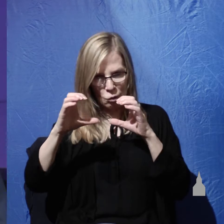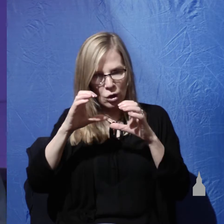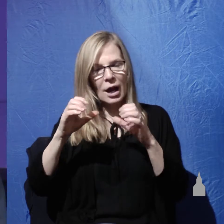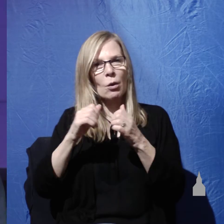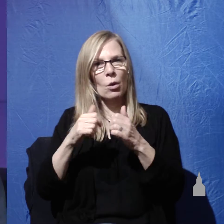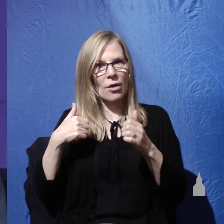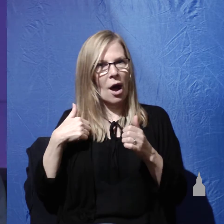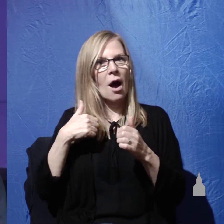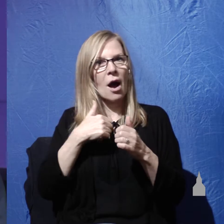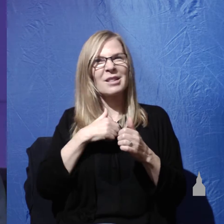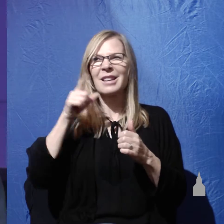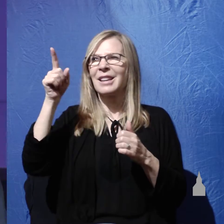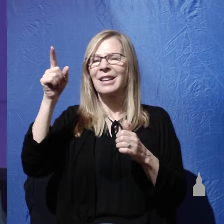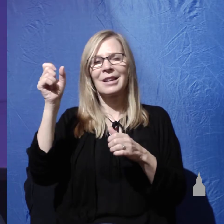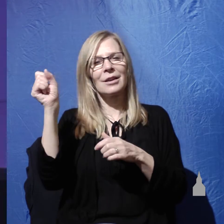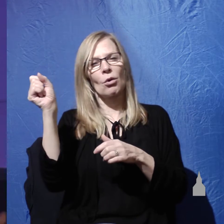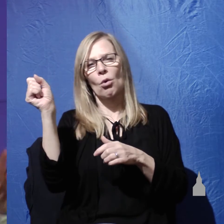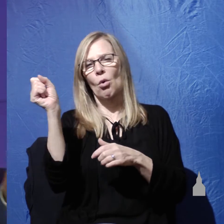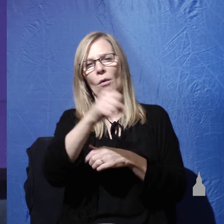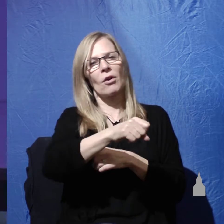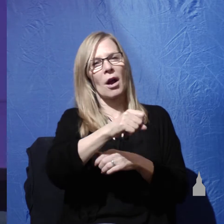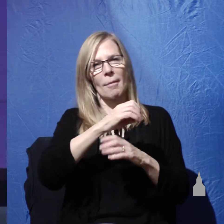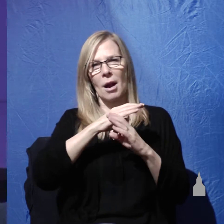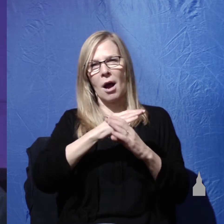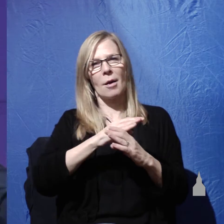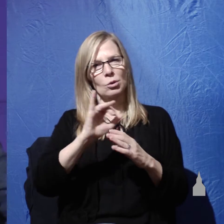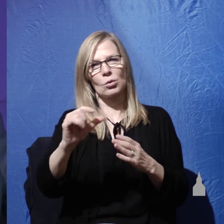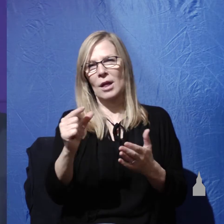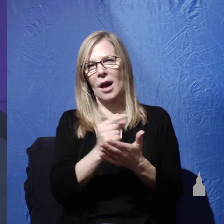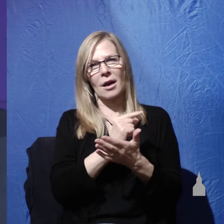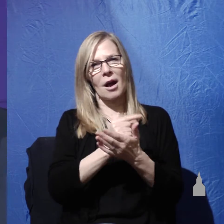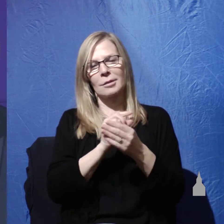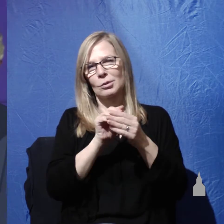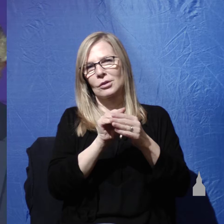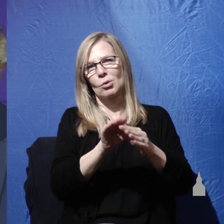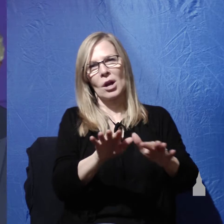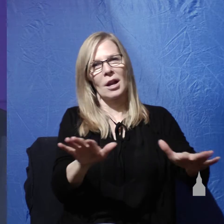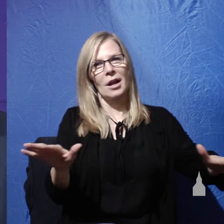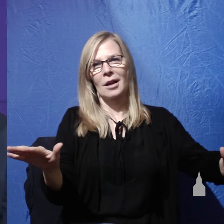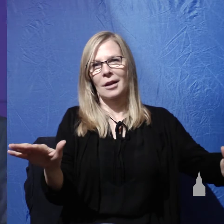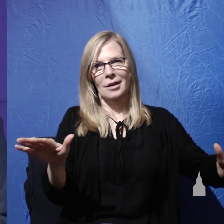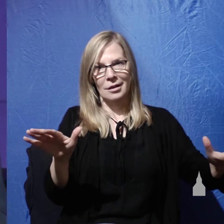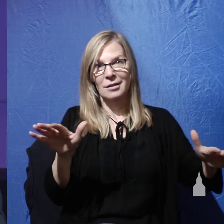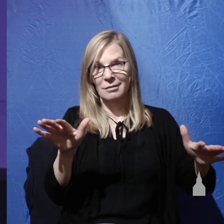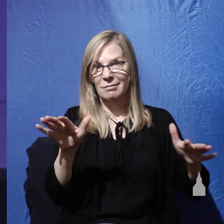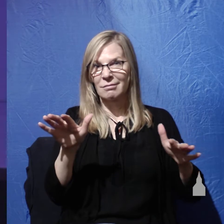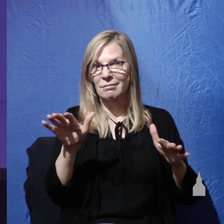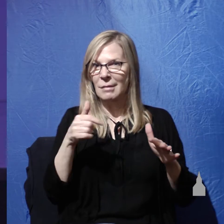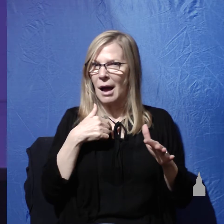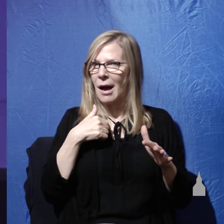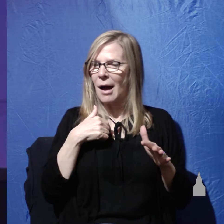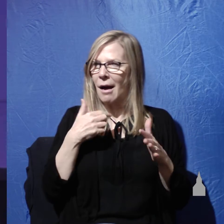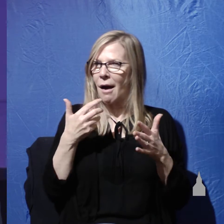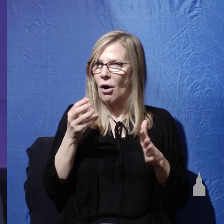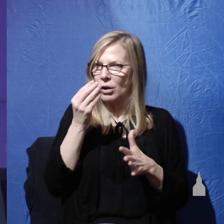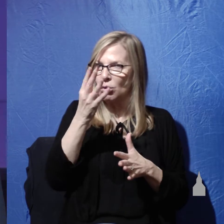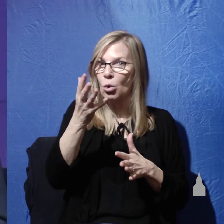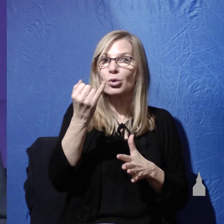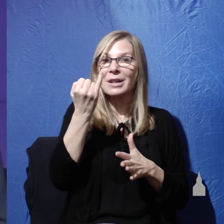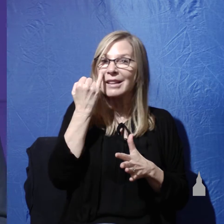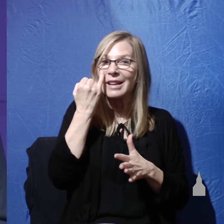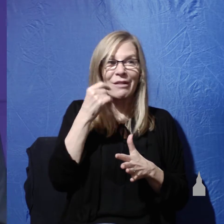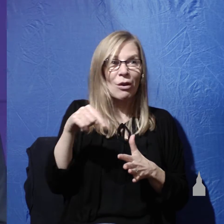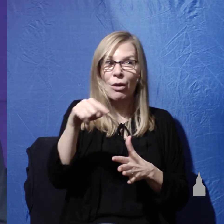to us that he has overcome an obstacle to the gospel spreading in Rome. See, as I've already said to you, if